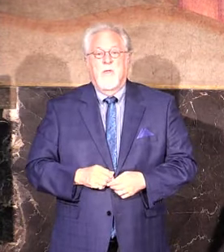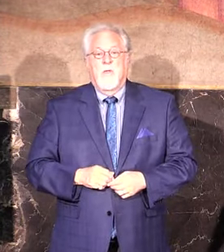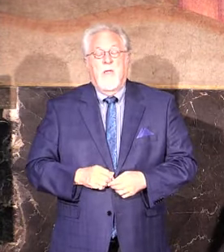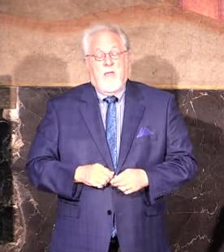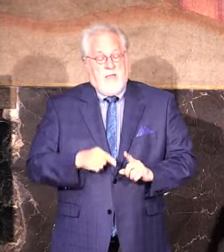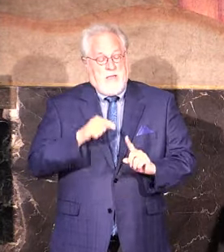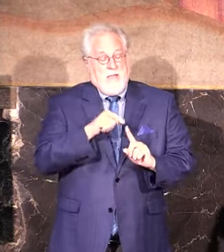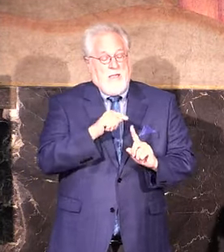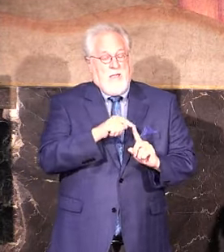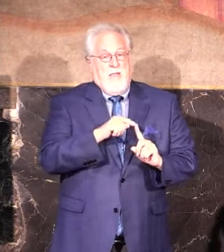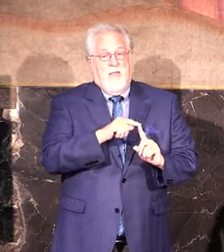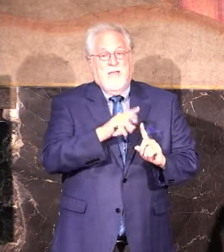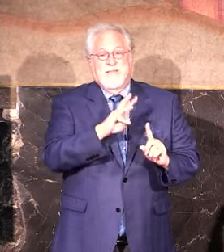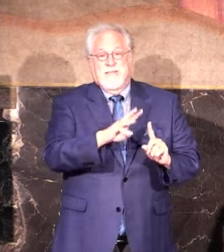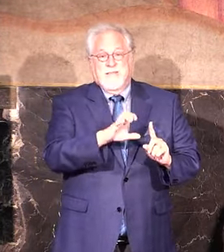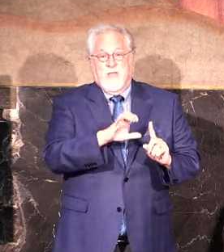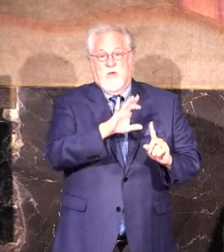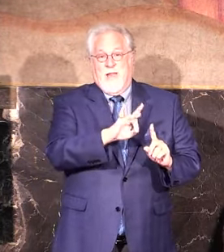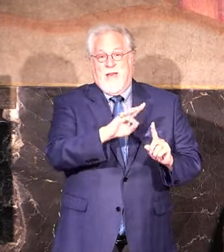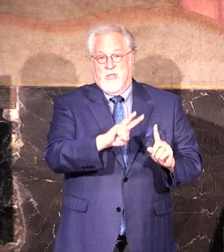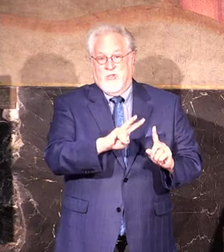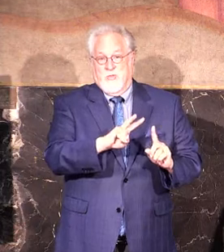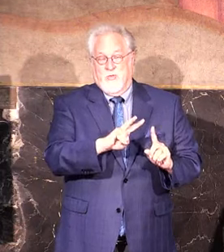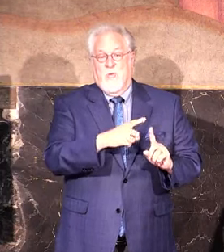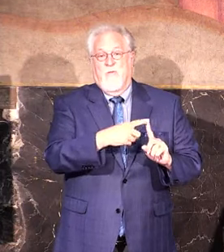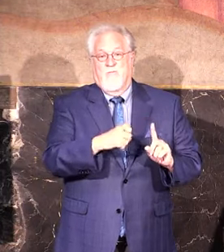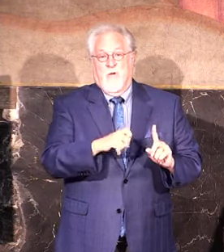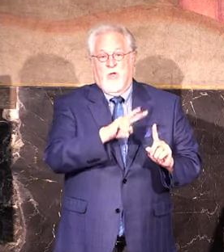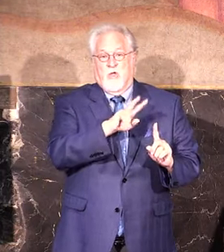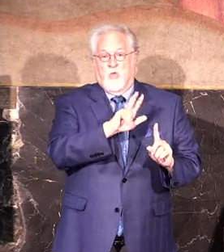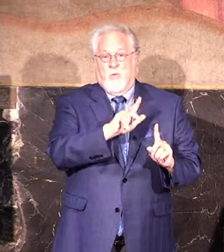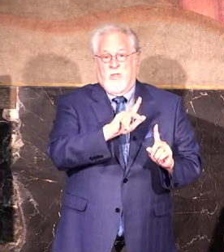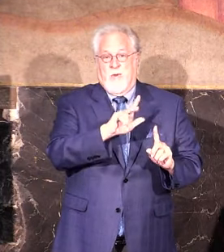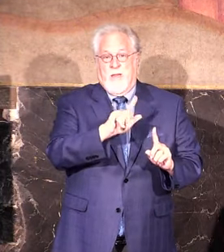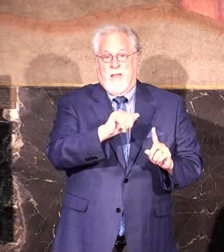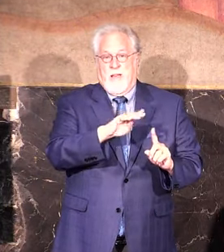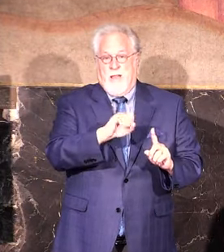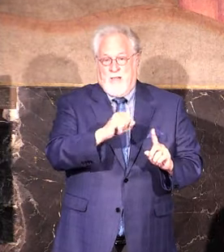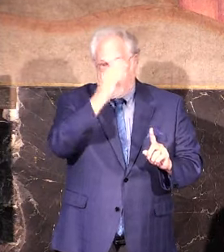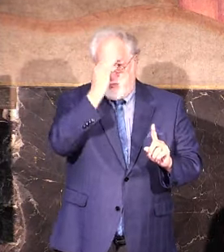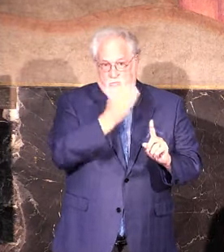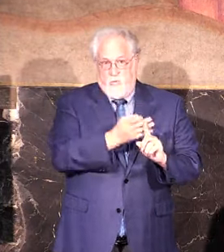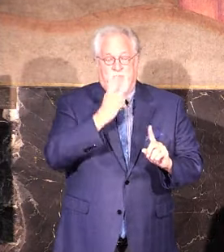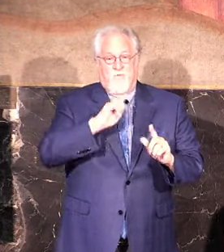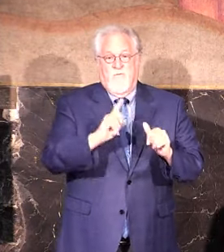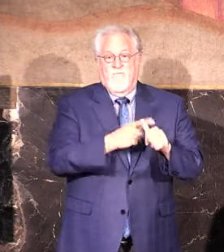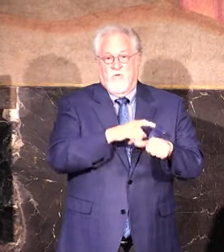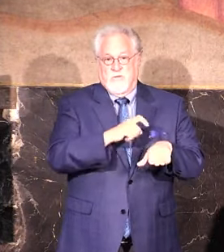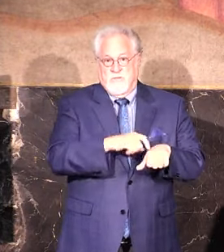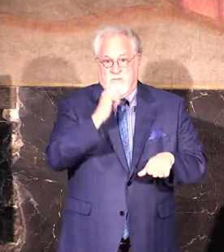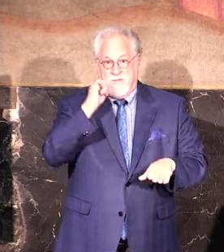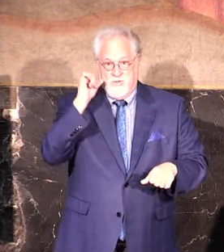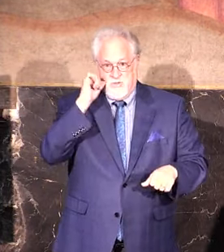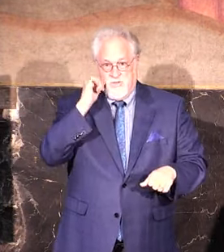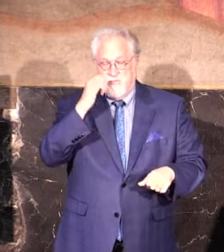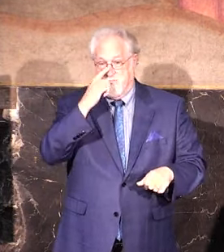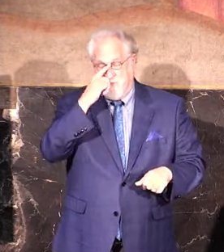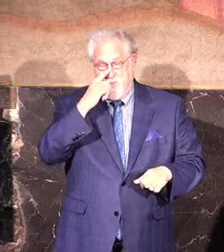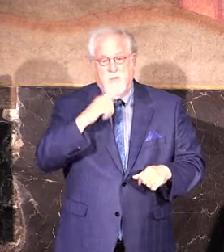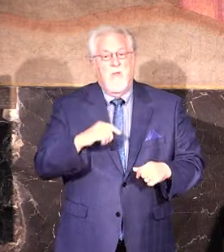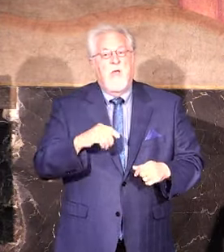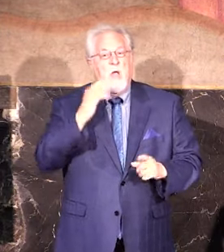Of those cases, 682 came from 23 labs that reported for the first time yesterday.